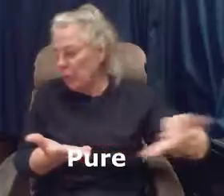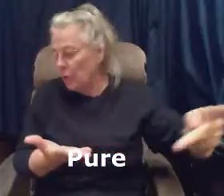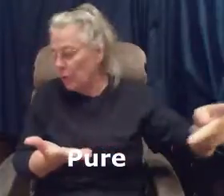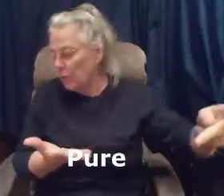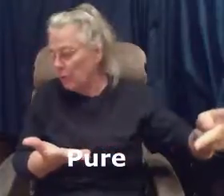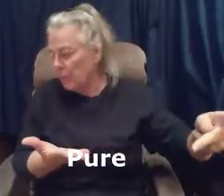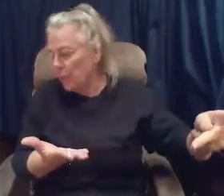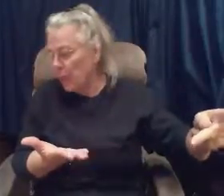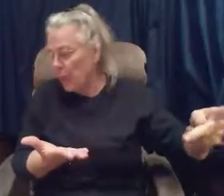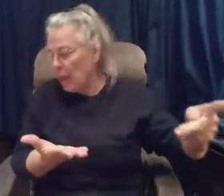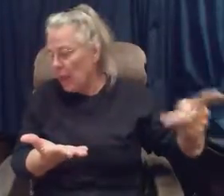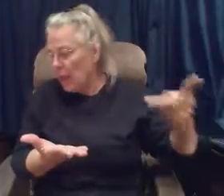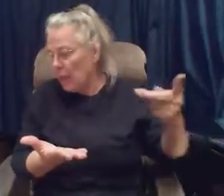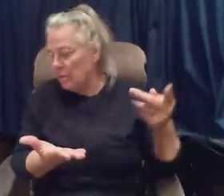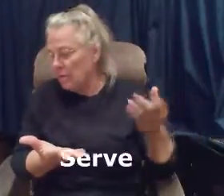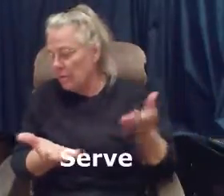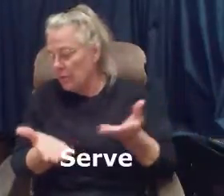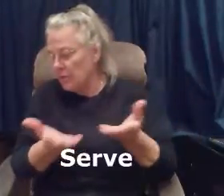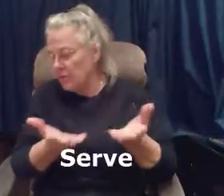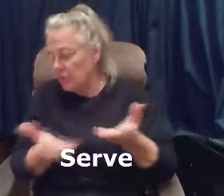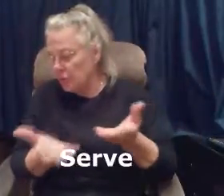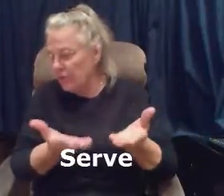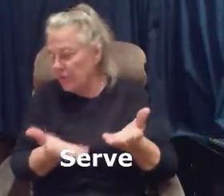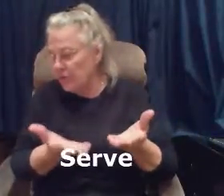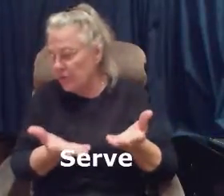pure. And service,